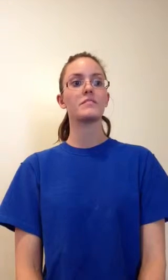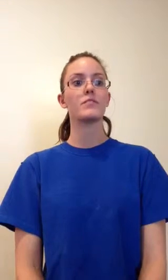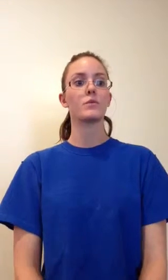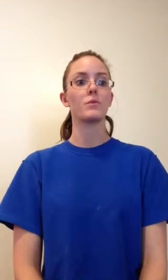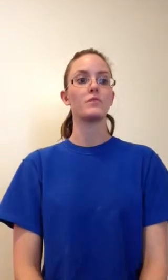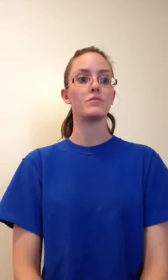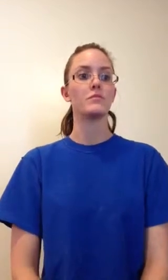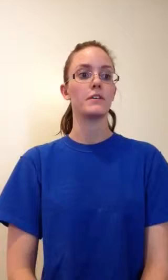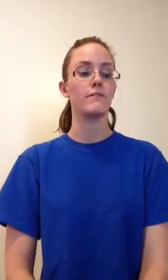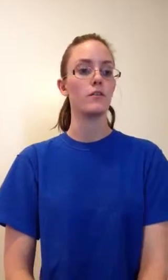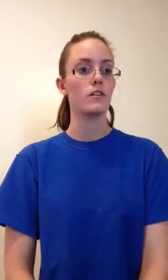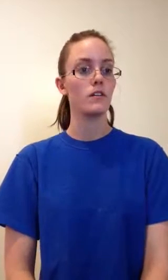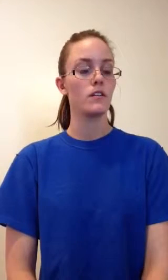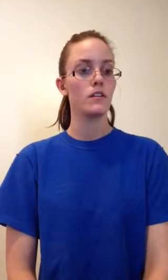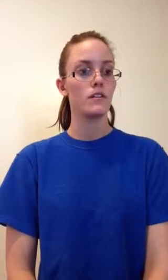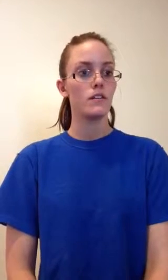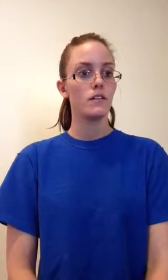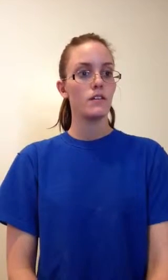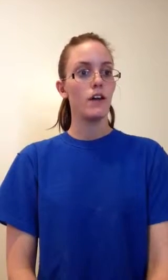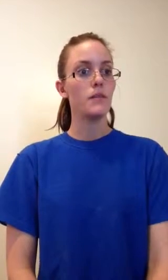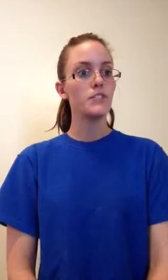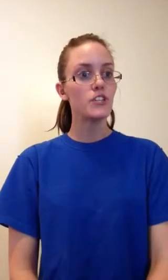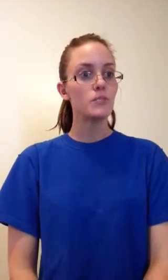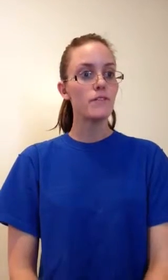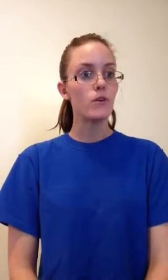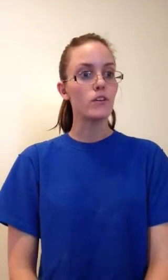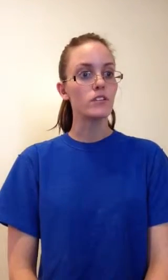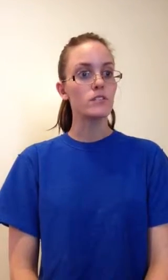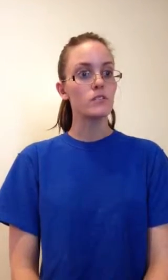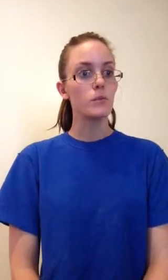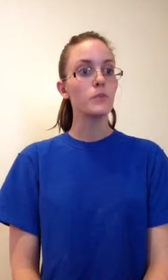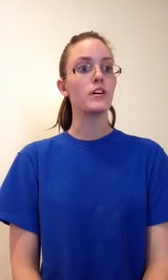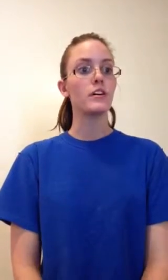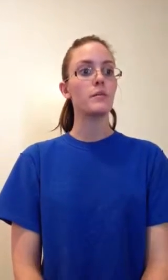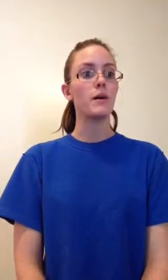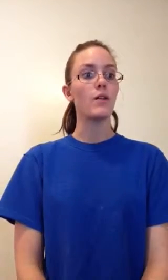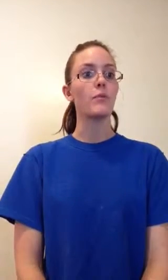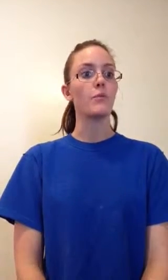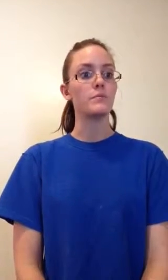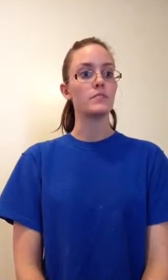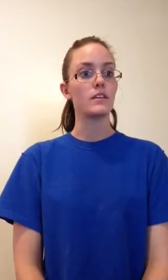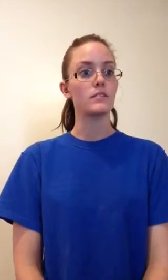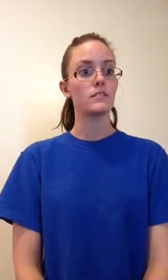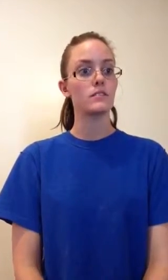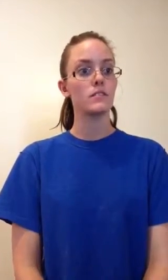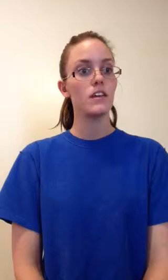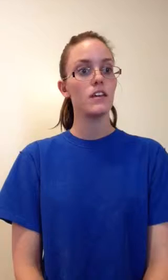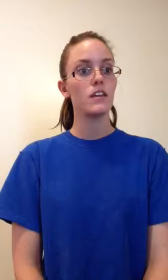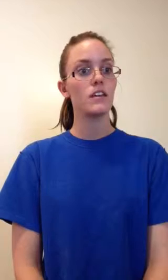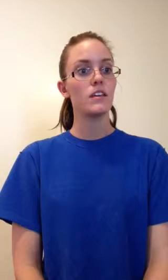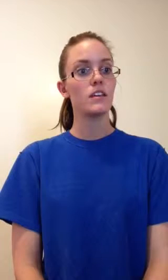specific with what we use the money for. All right, let me change my focus. We were talking about the website. If